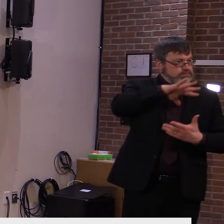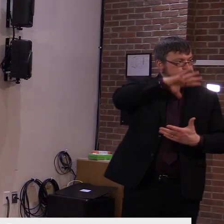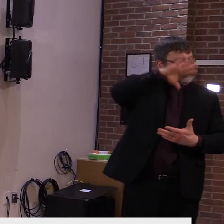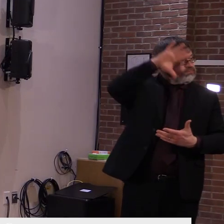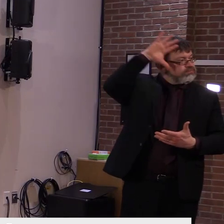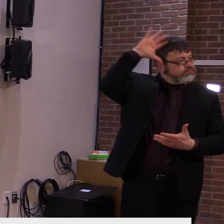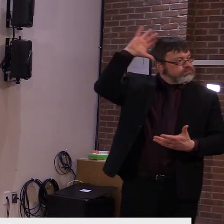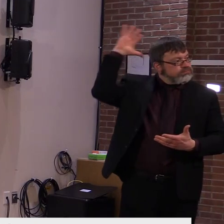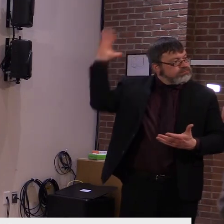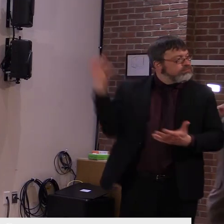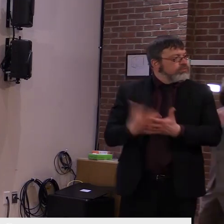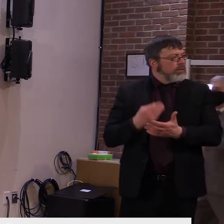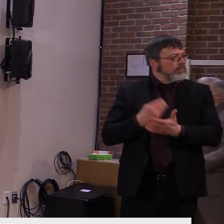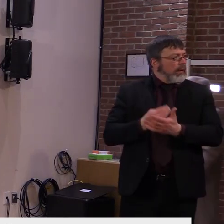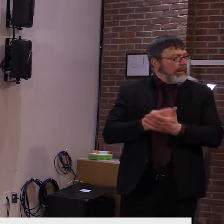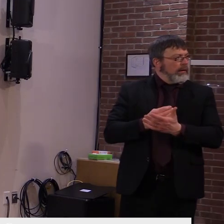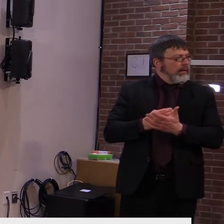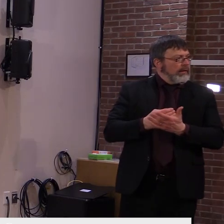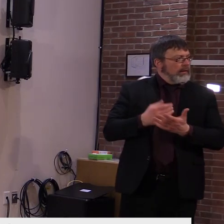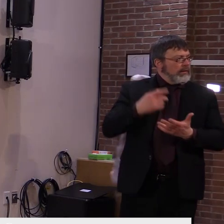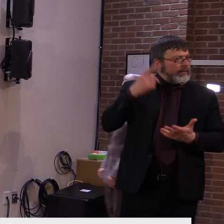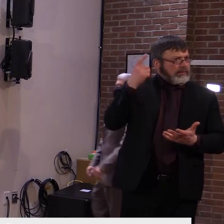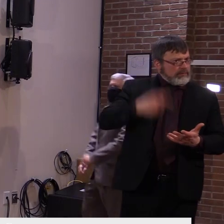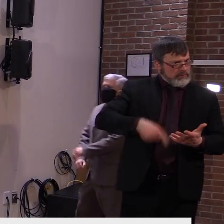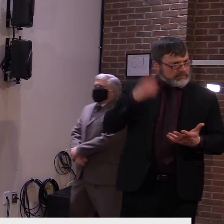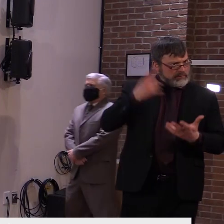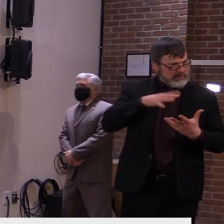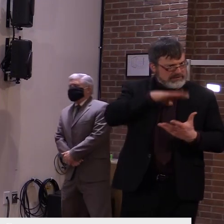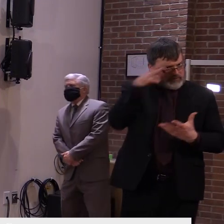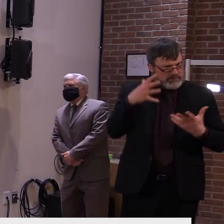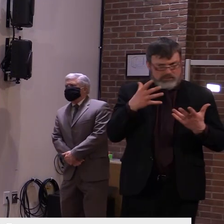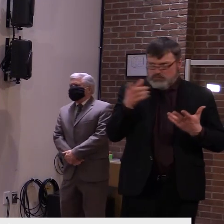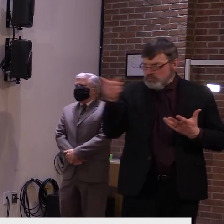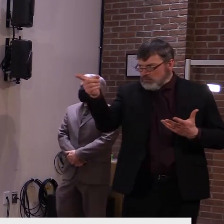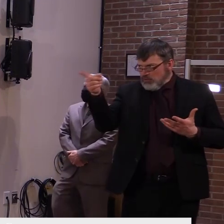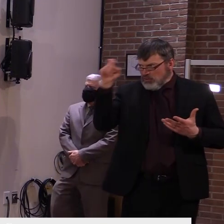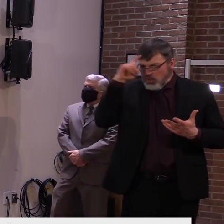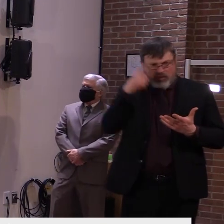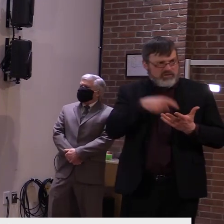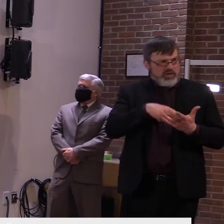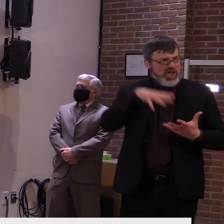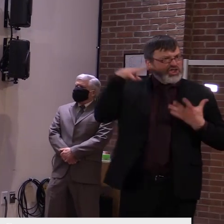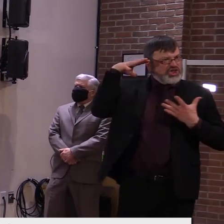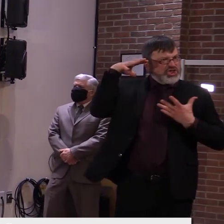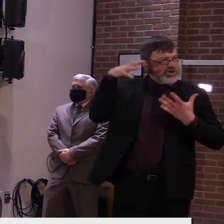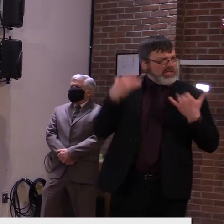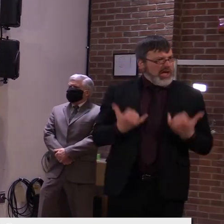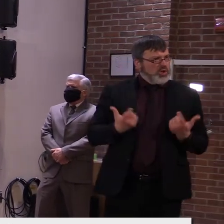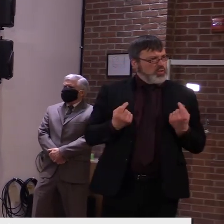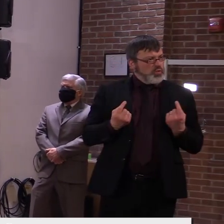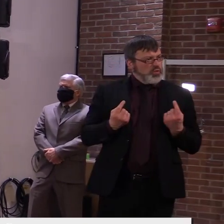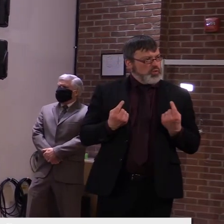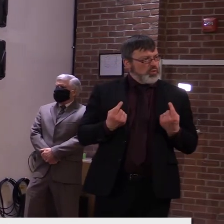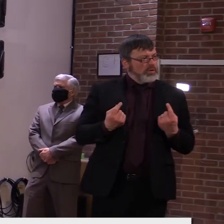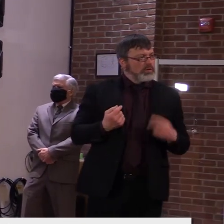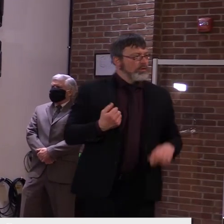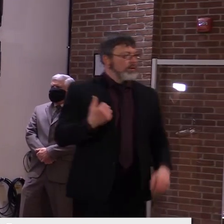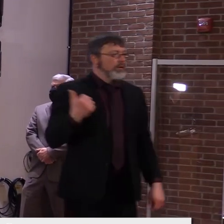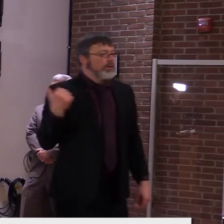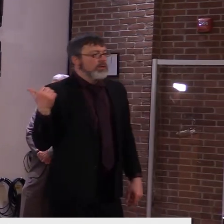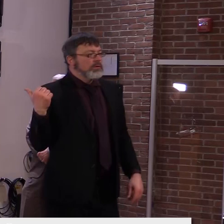the details will matter, and as I've stressed with Senator Leahy and the rest of the congressional